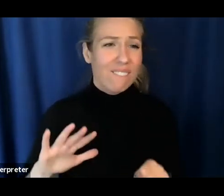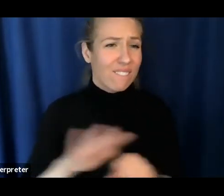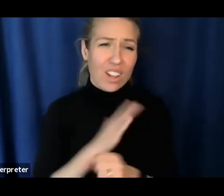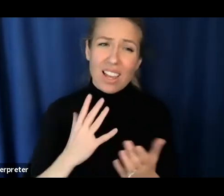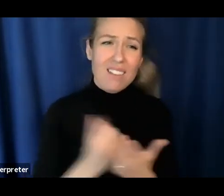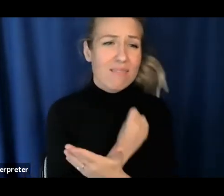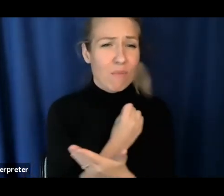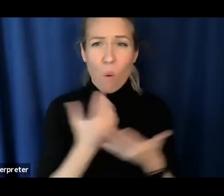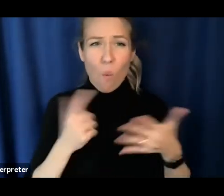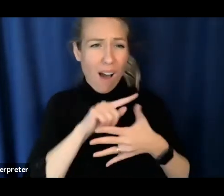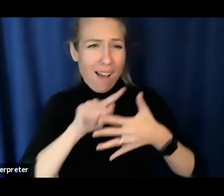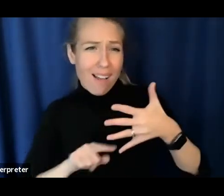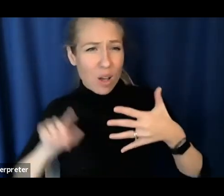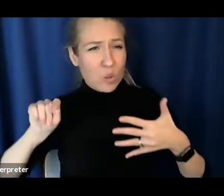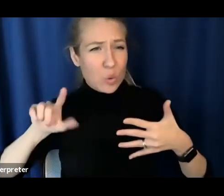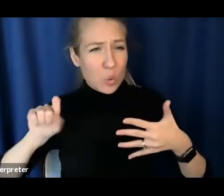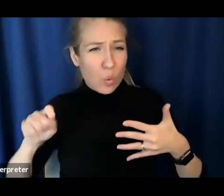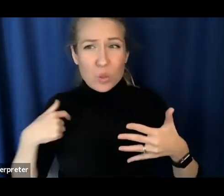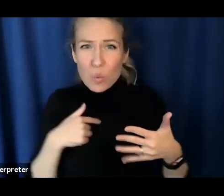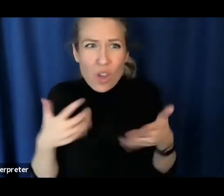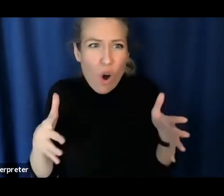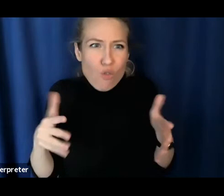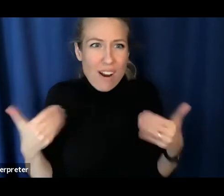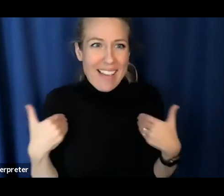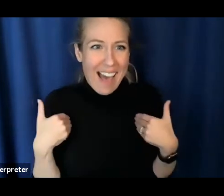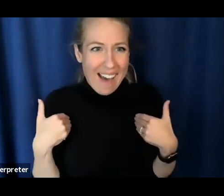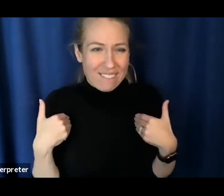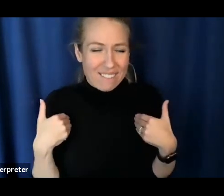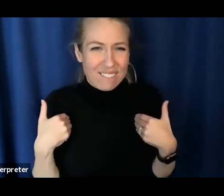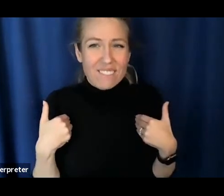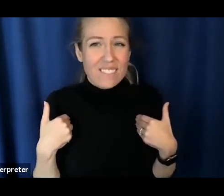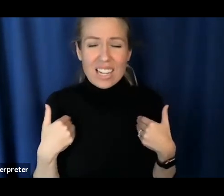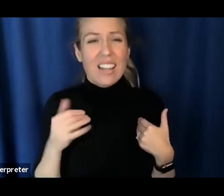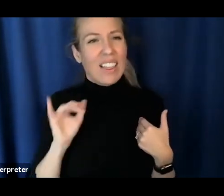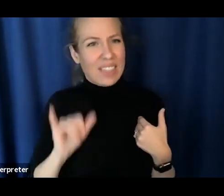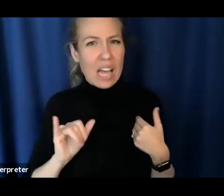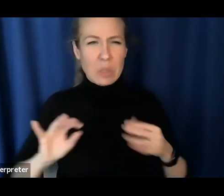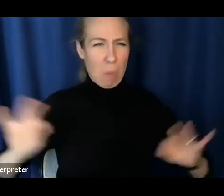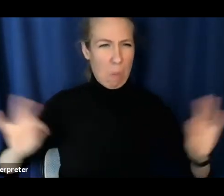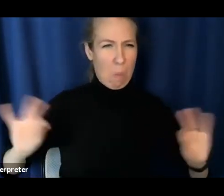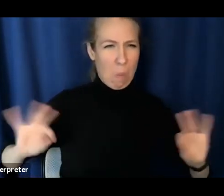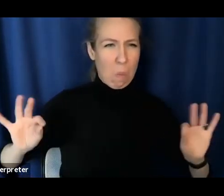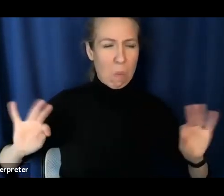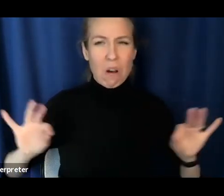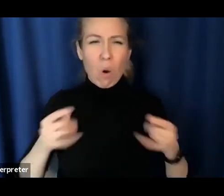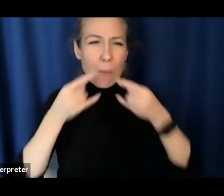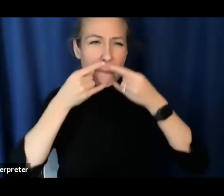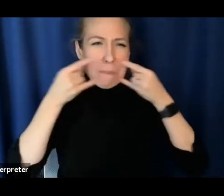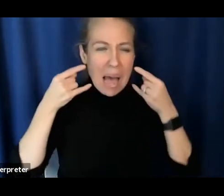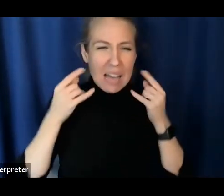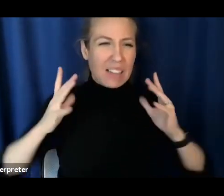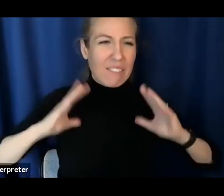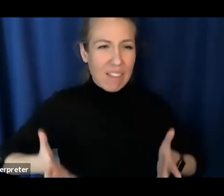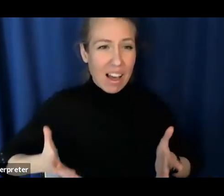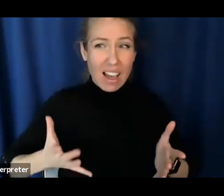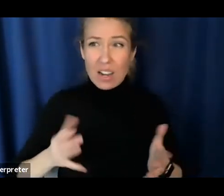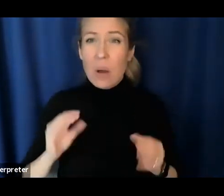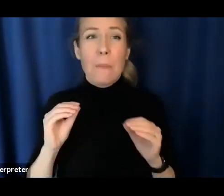that are so much less painful than other options that may need to be discussed.